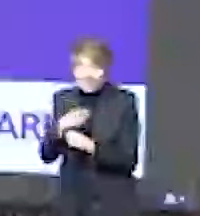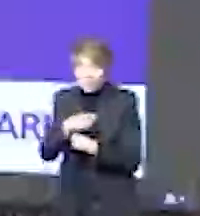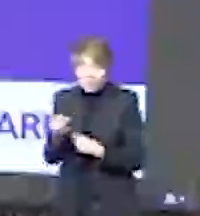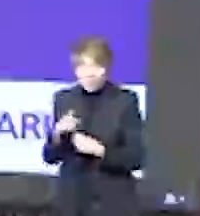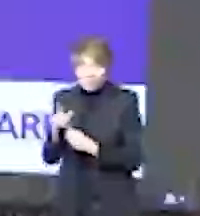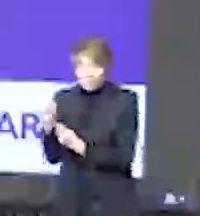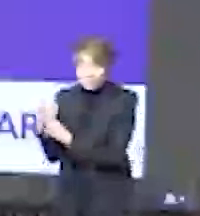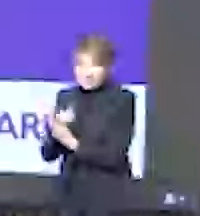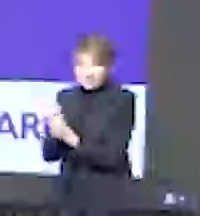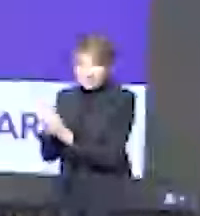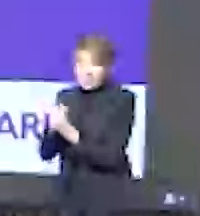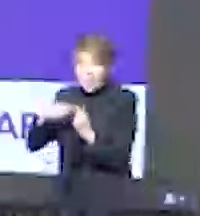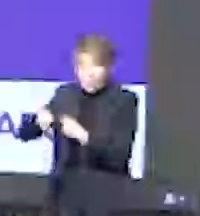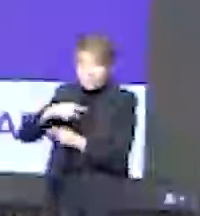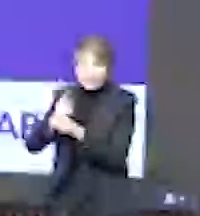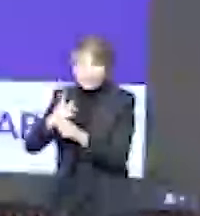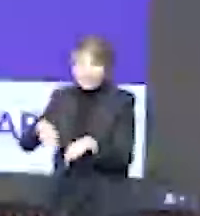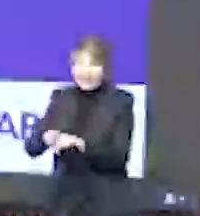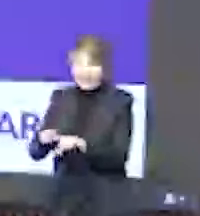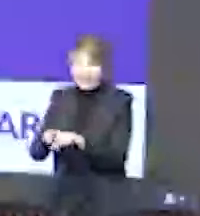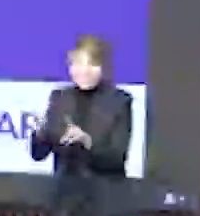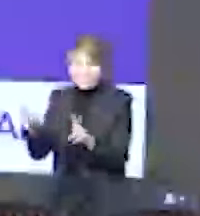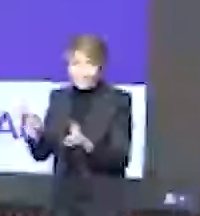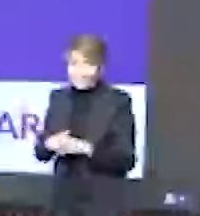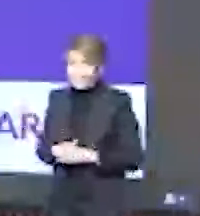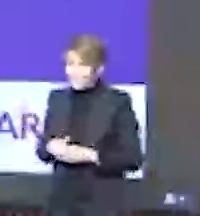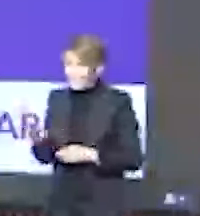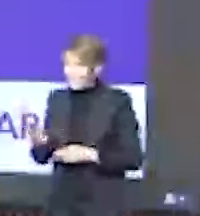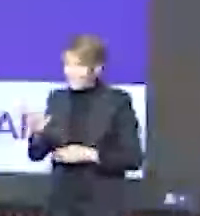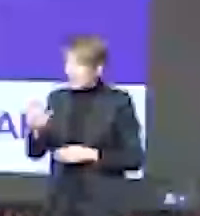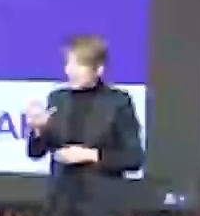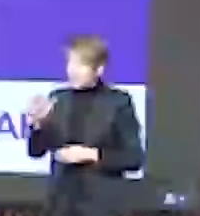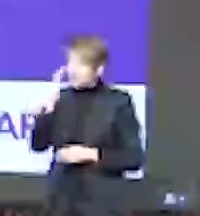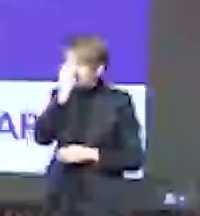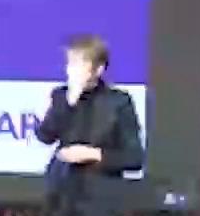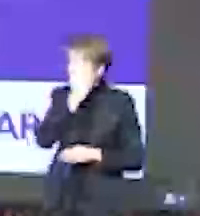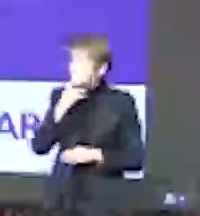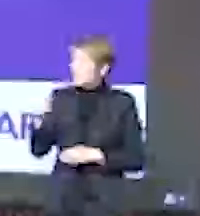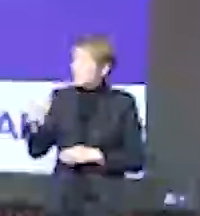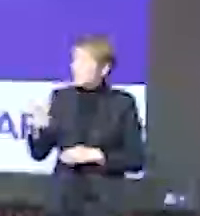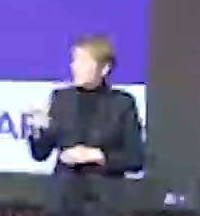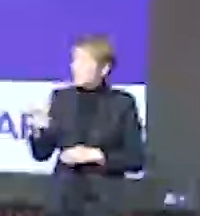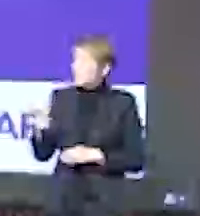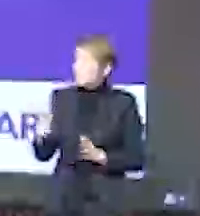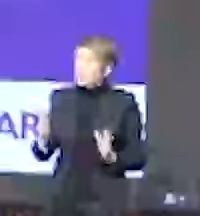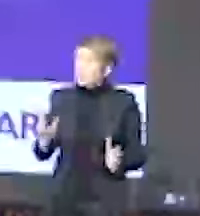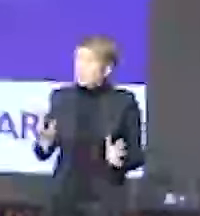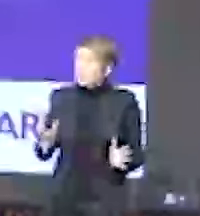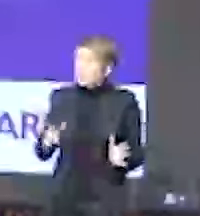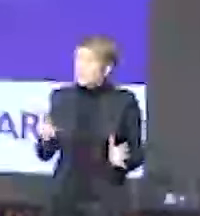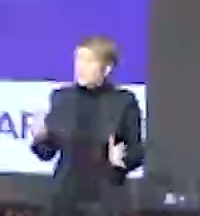We talk about those type of things regularly. I think there was a hand down here in the front, please. Julianne is racing from the back of the